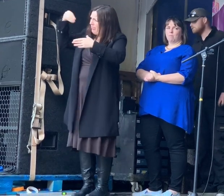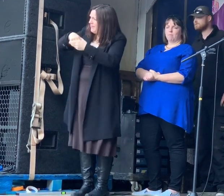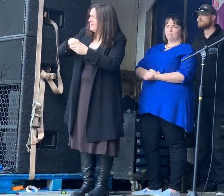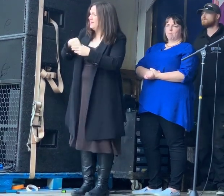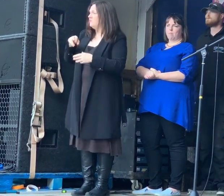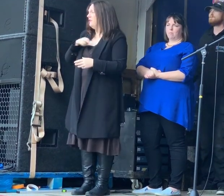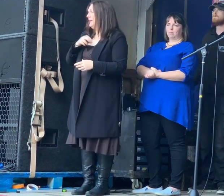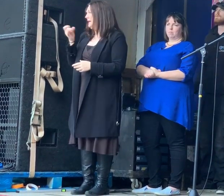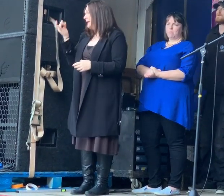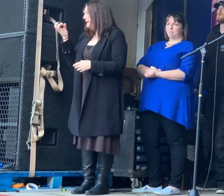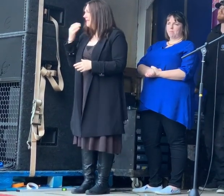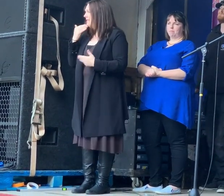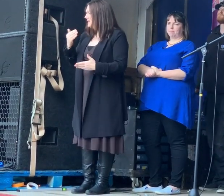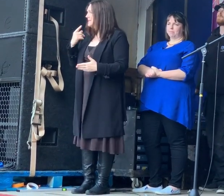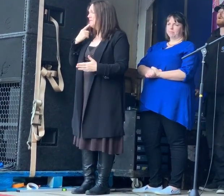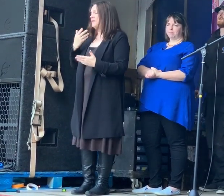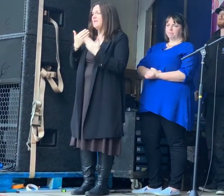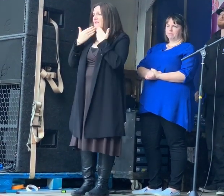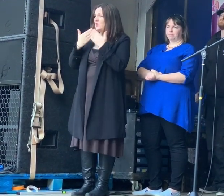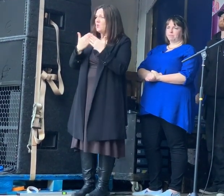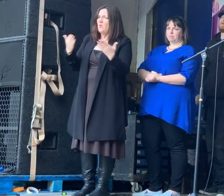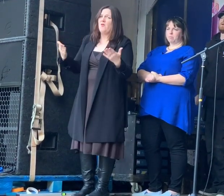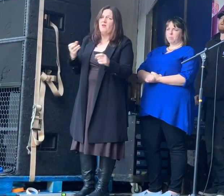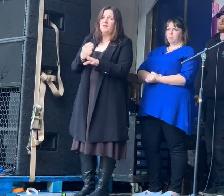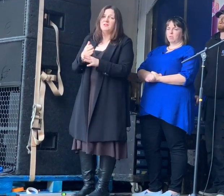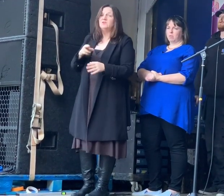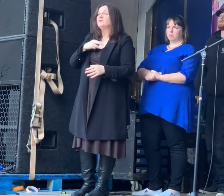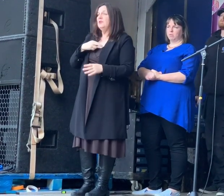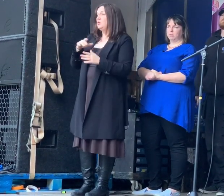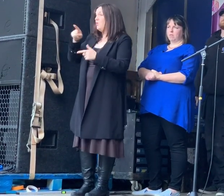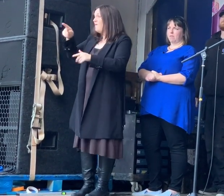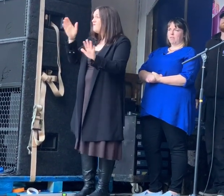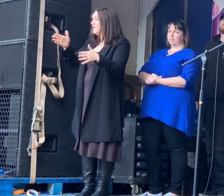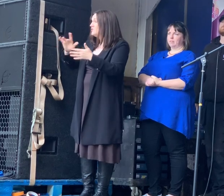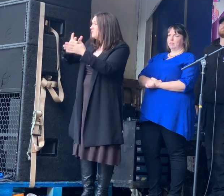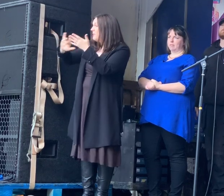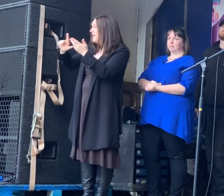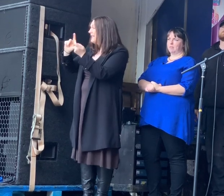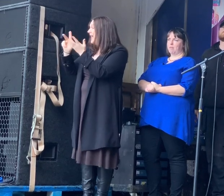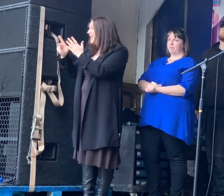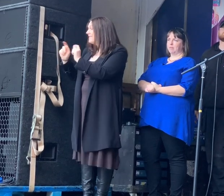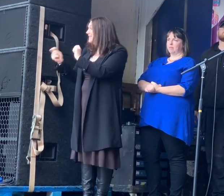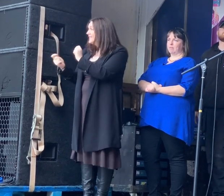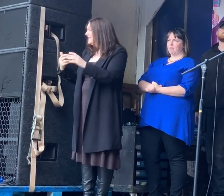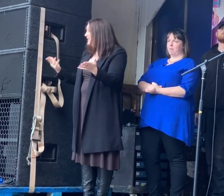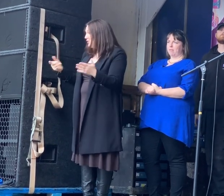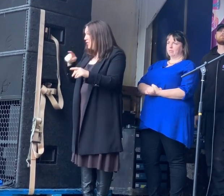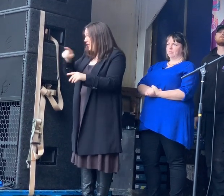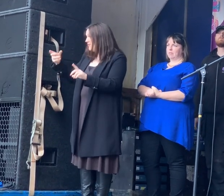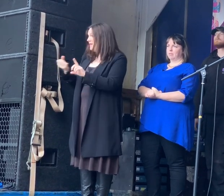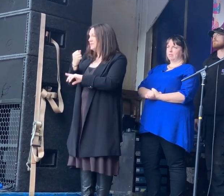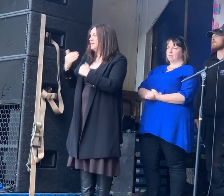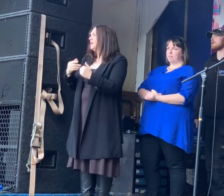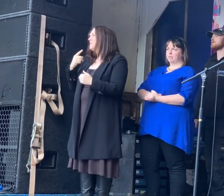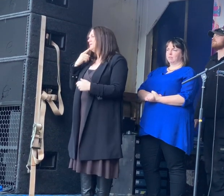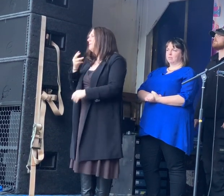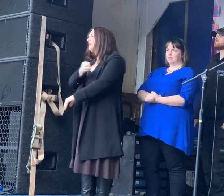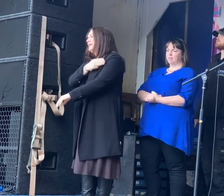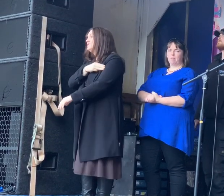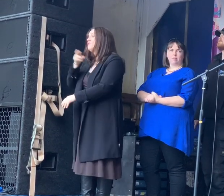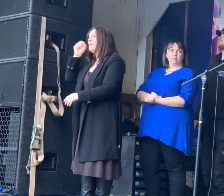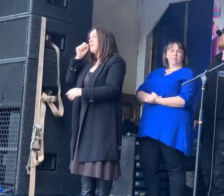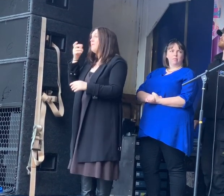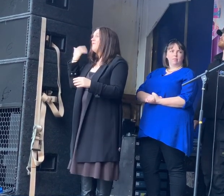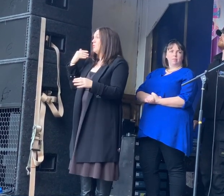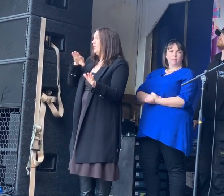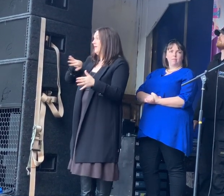thanks. But thank you from us all now. Thank you so much. Your appeal to the eighth, you're incredible. But before you go anywhere, please, please, please remember